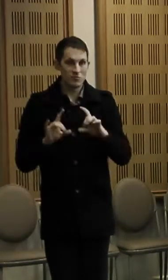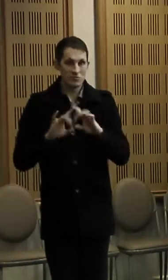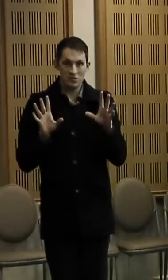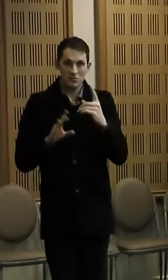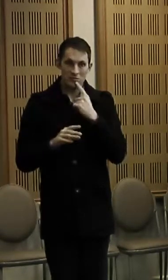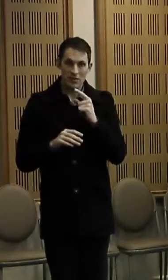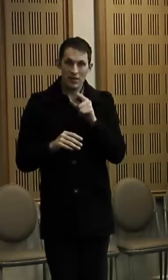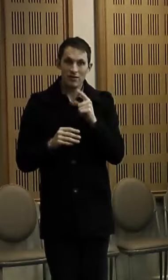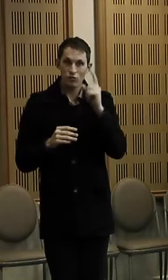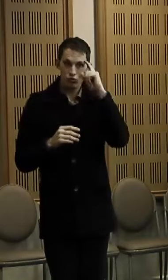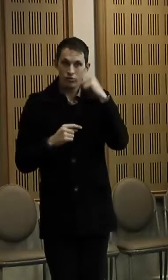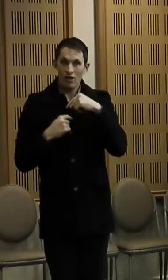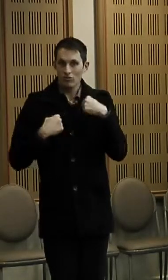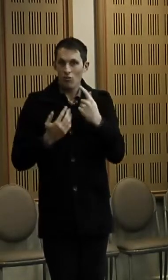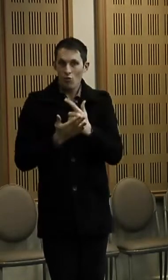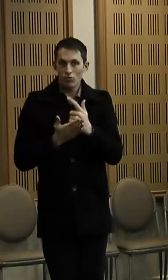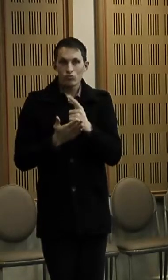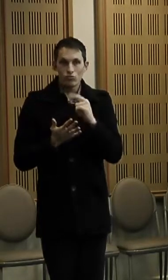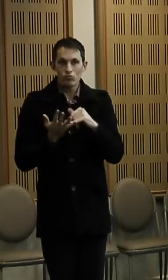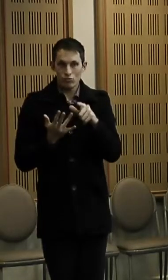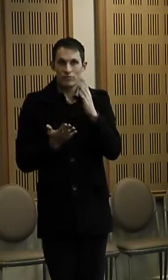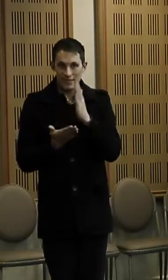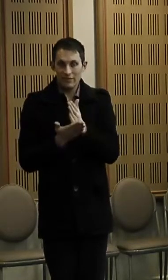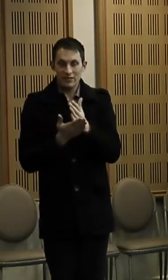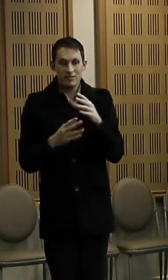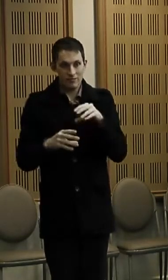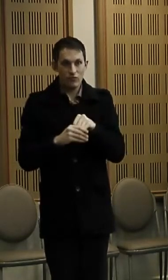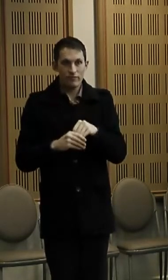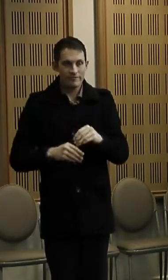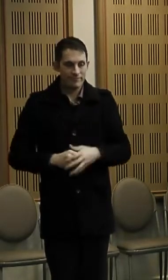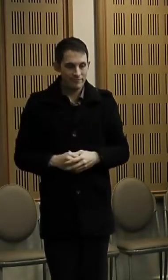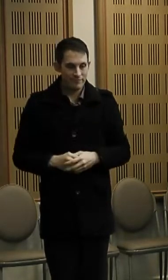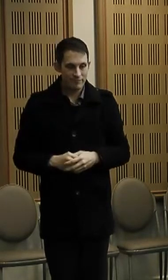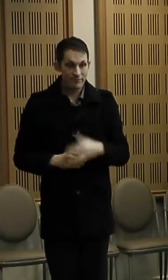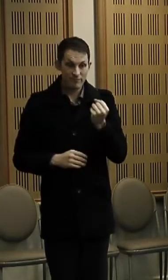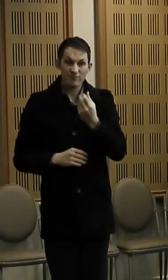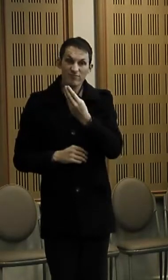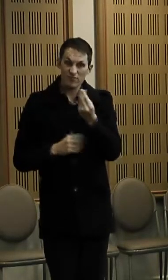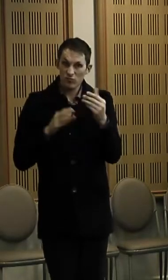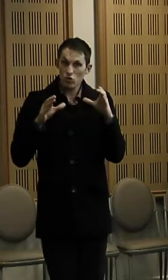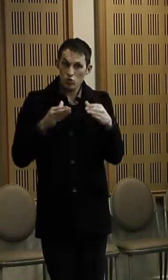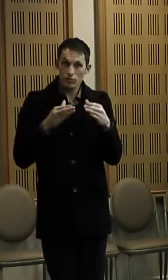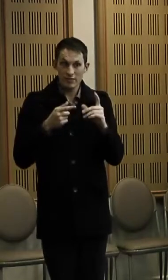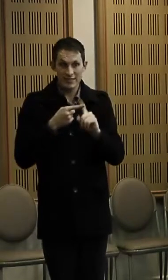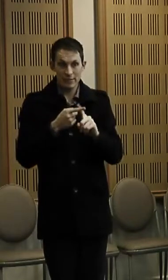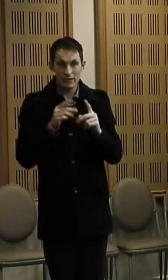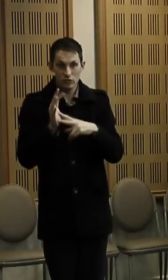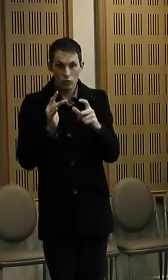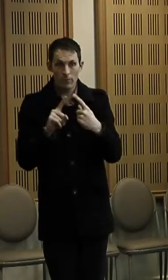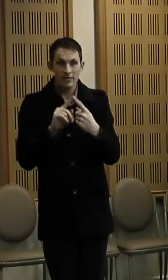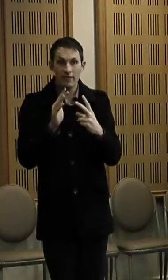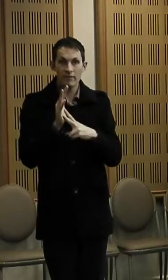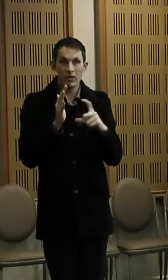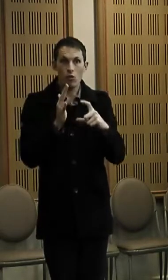and that concerns us a lot. So it definitely needs to be in there. There are some groups, so Sustainability Victoria and VCOS, are doing some